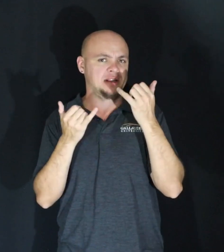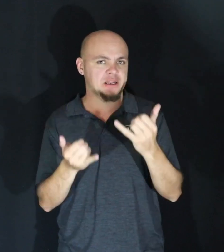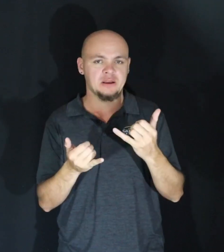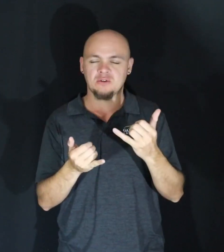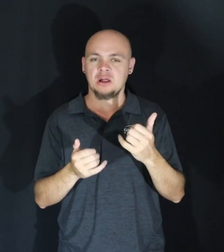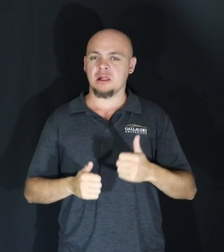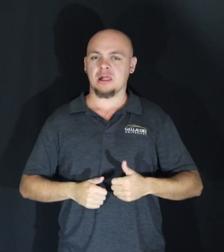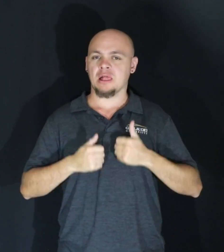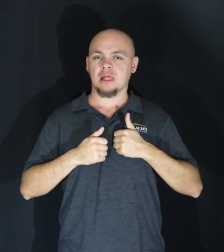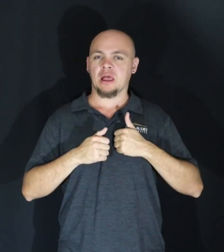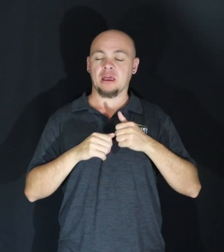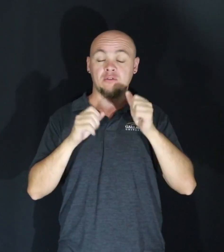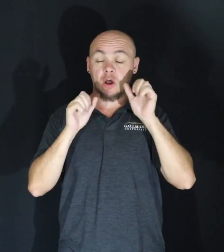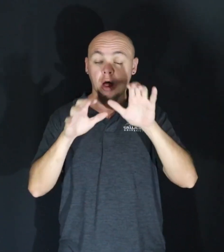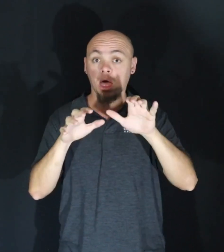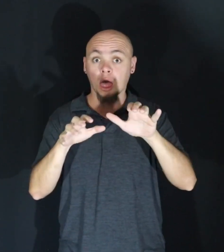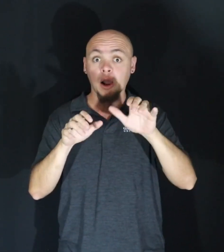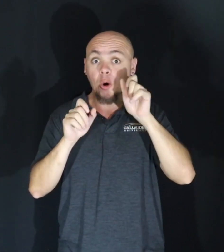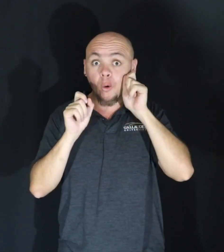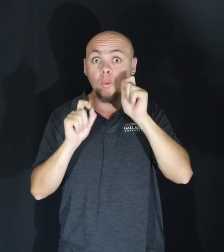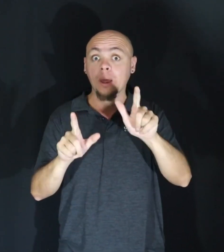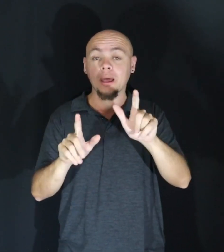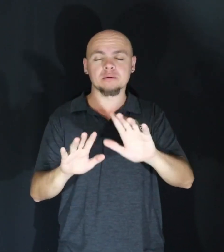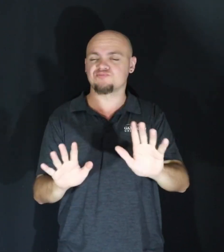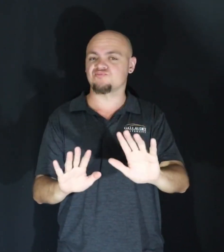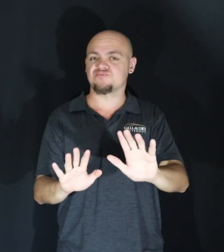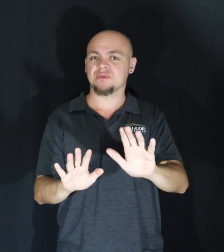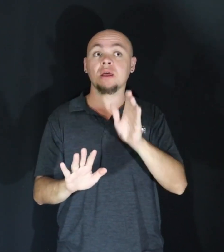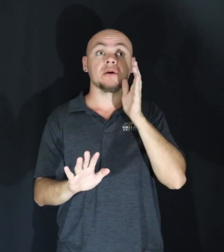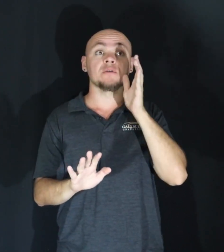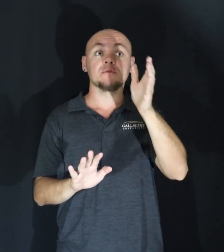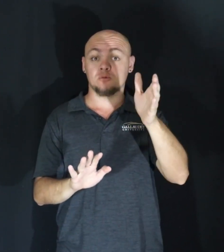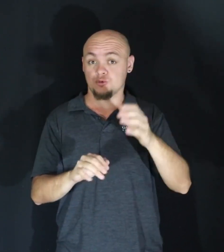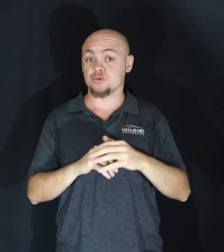let life shake you awake. That future,